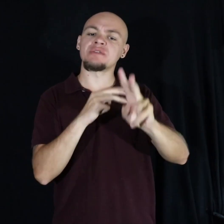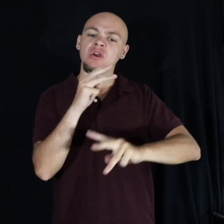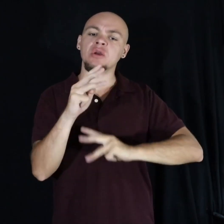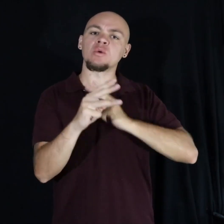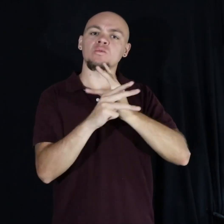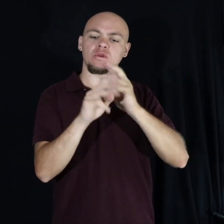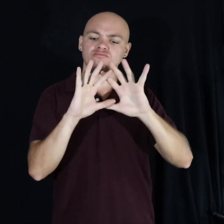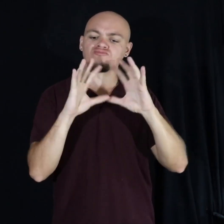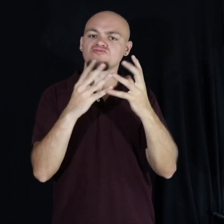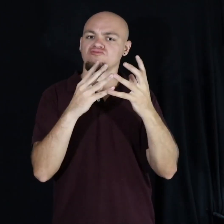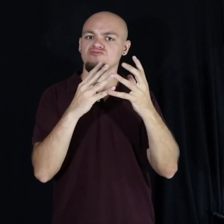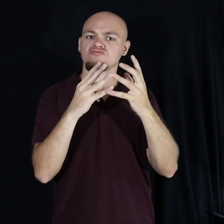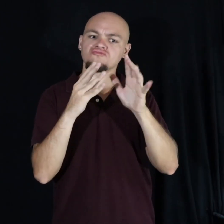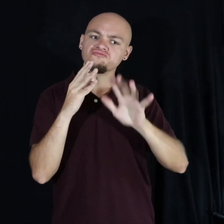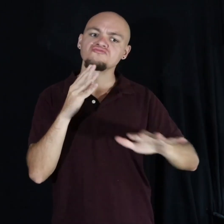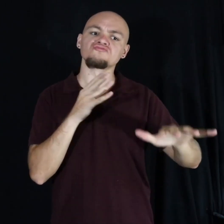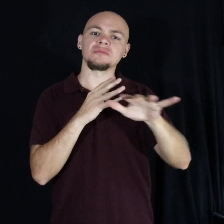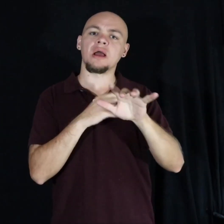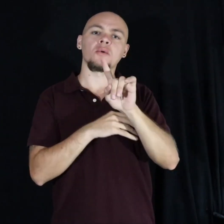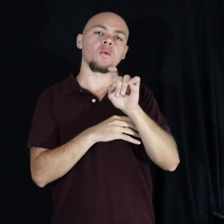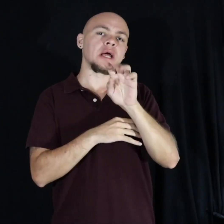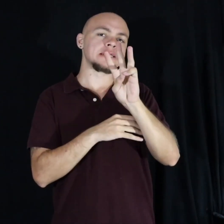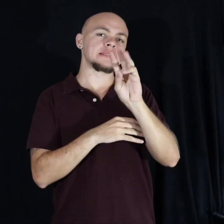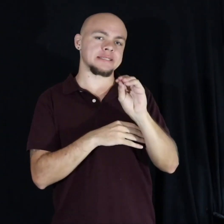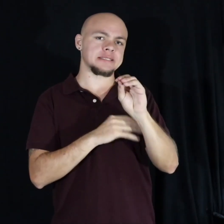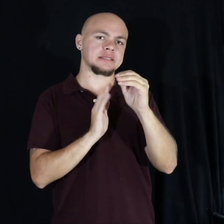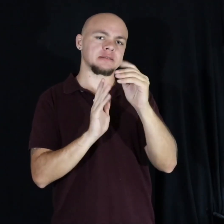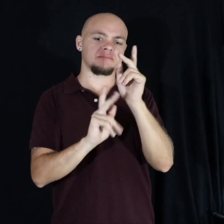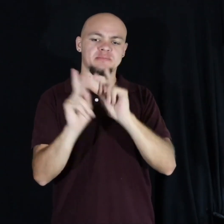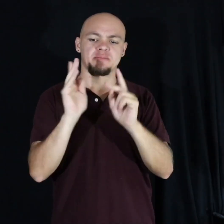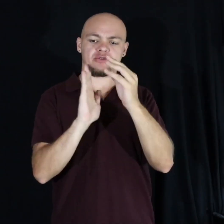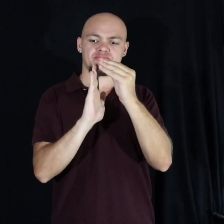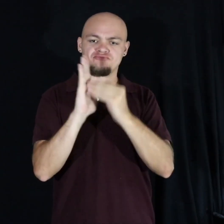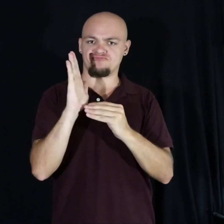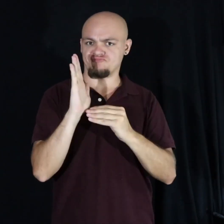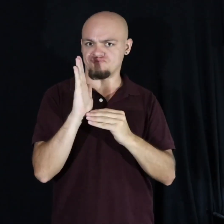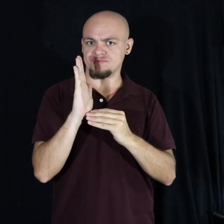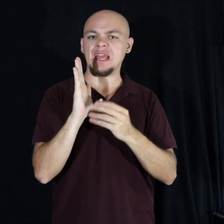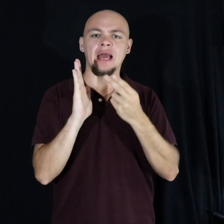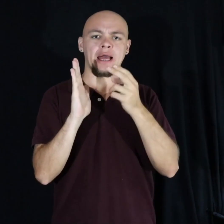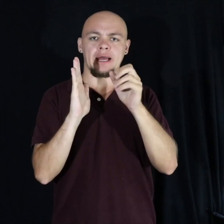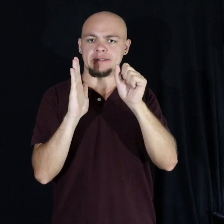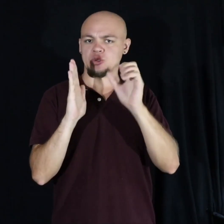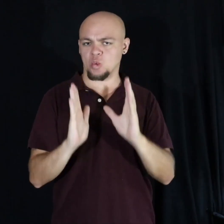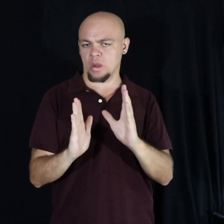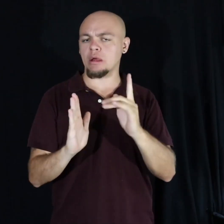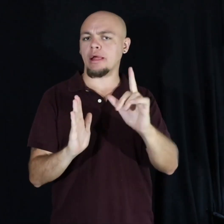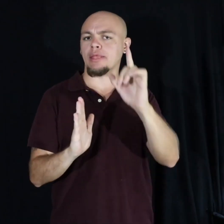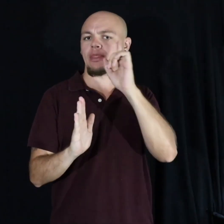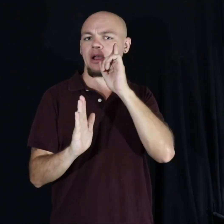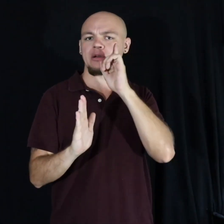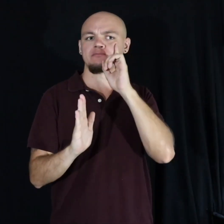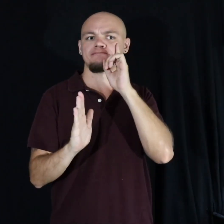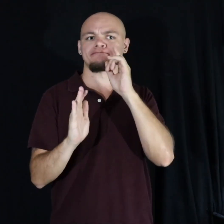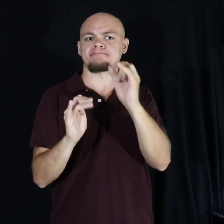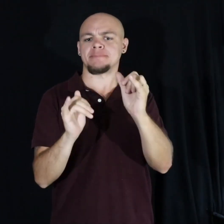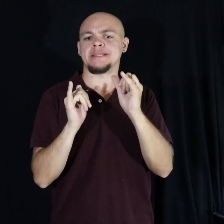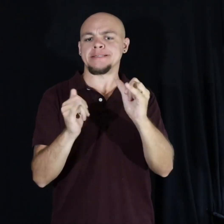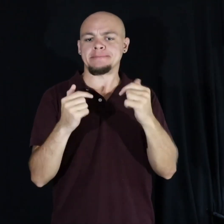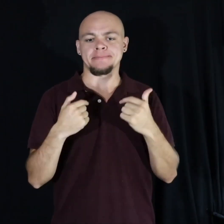world. About 160 people filled it in. 160 high schoolers who I thought were just like